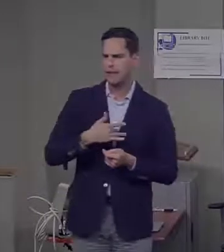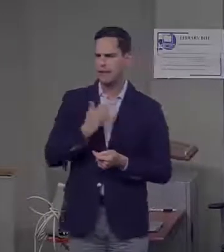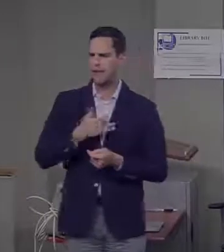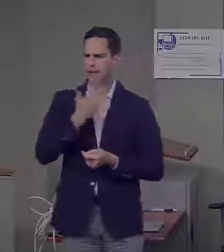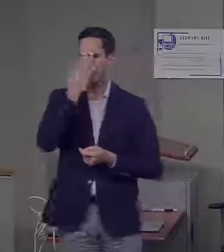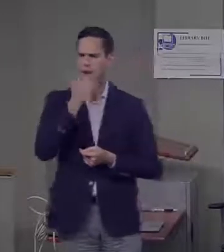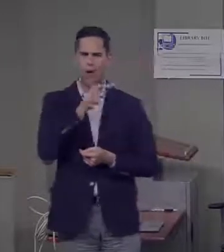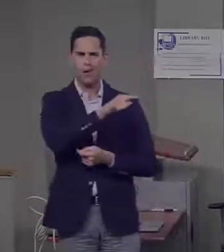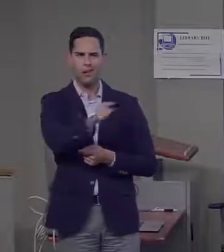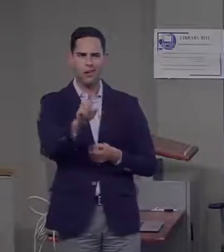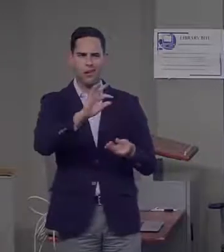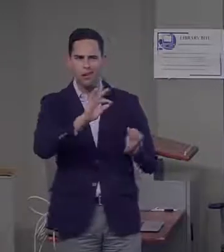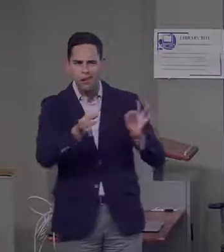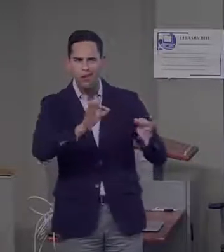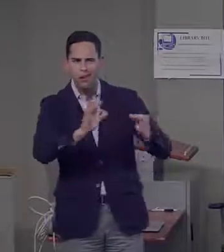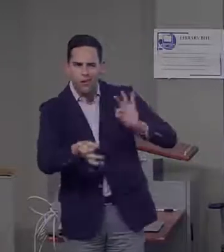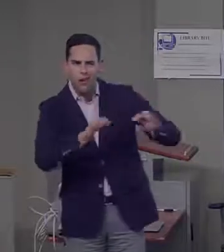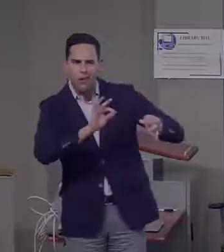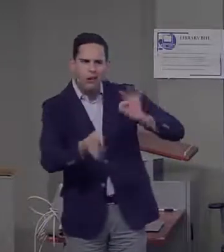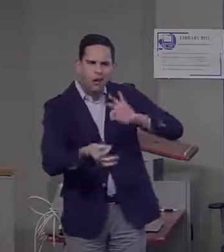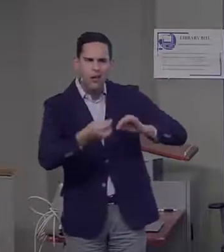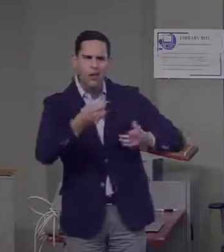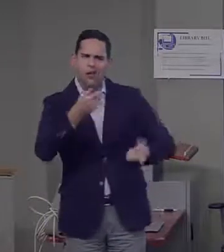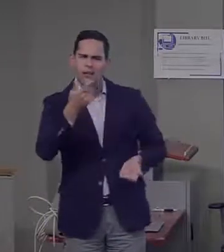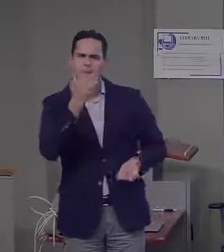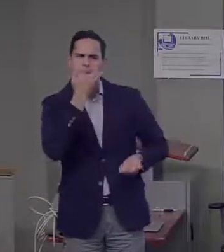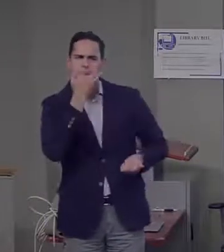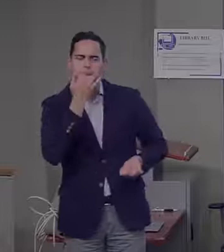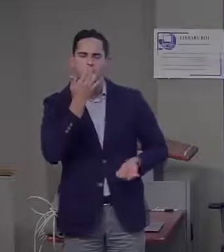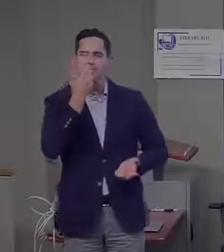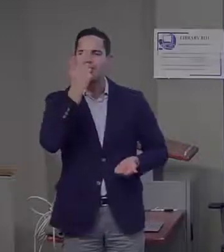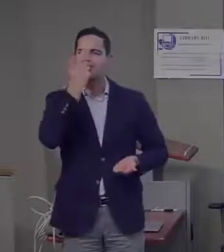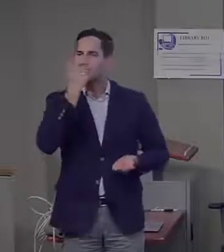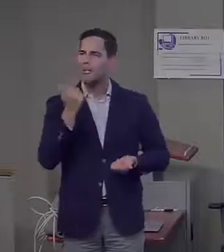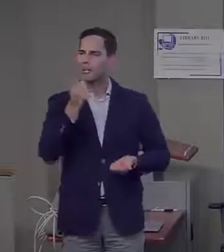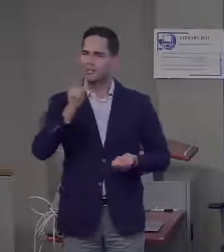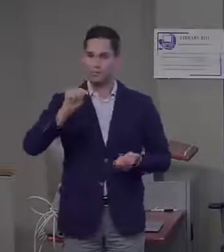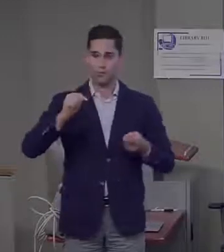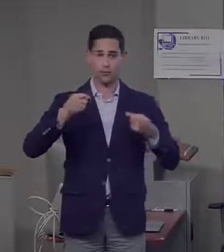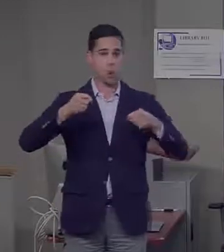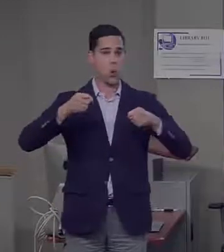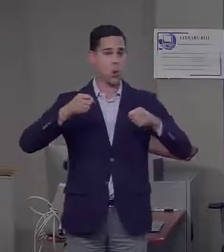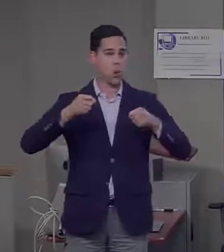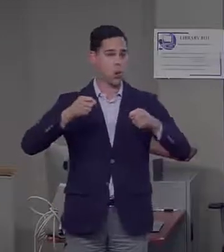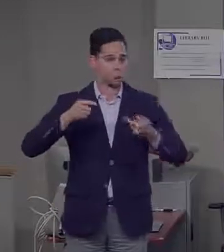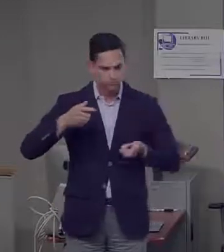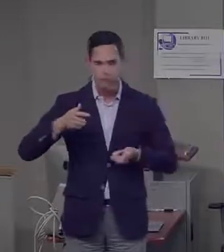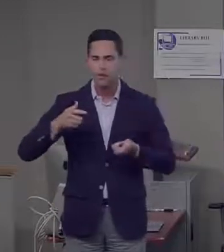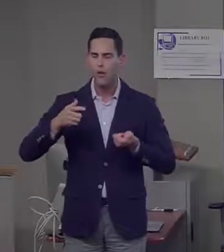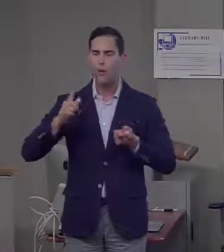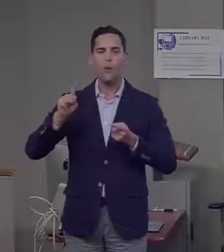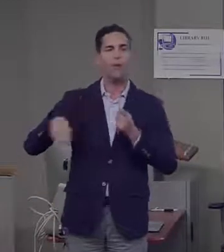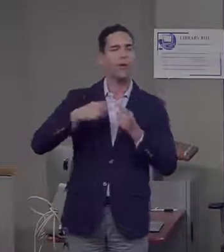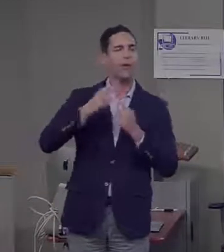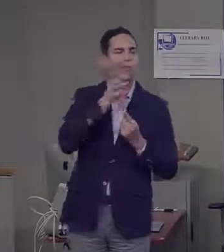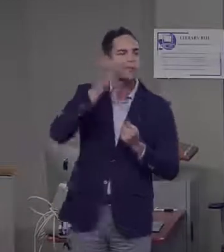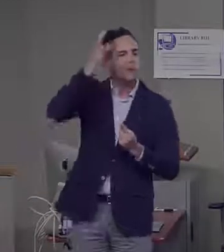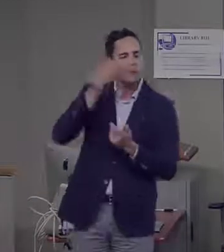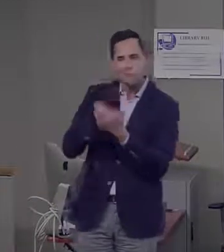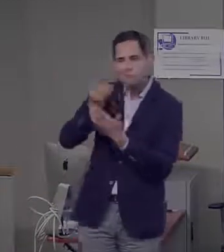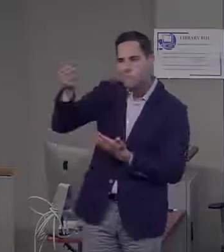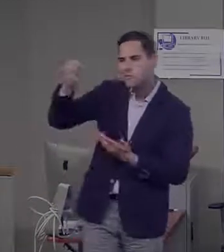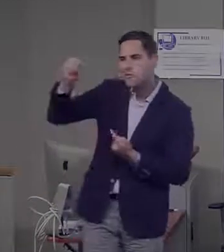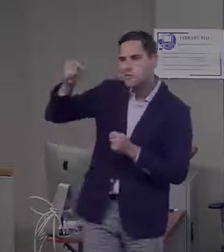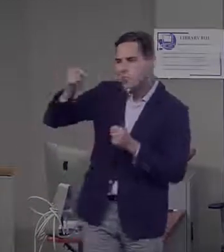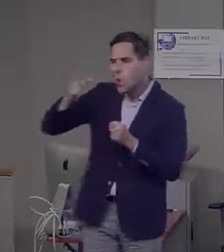toy boxes are really one of the ways in which parents learn the most about developmental psychology and